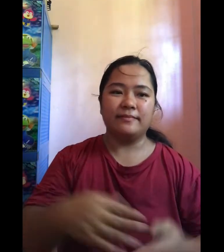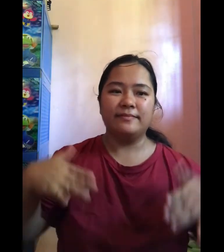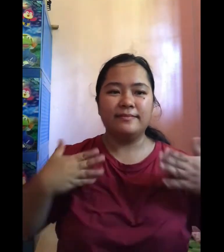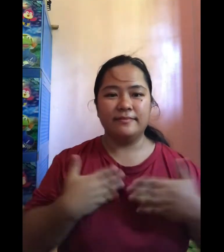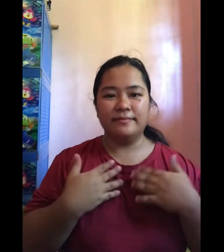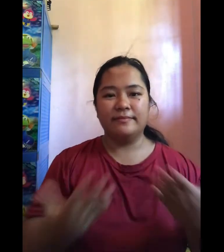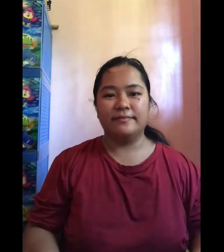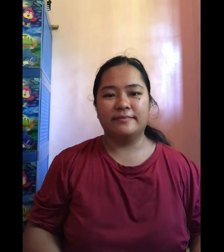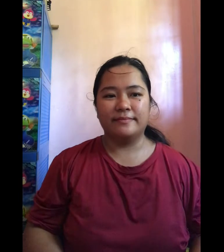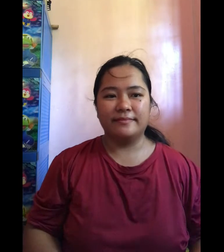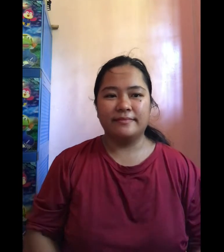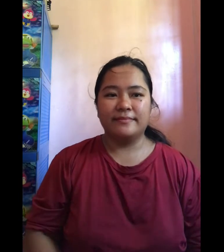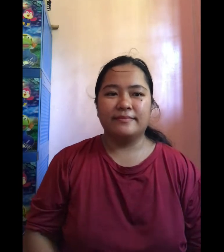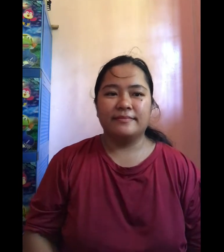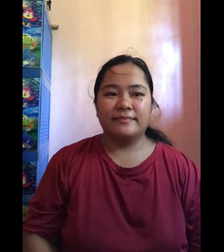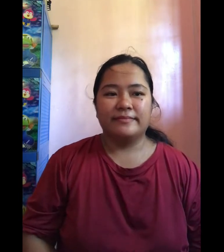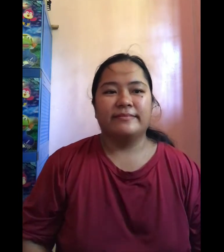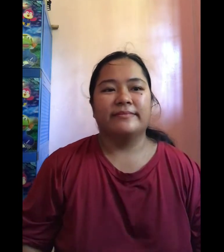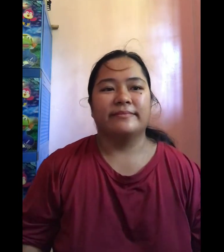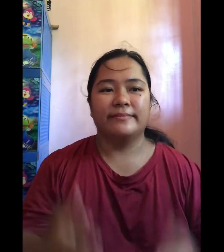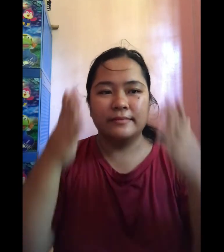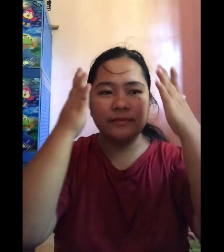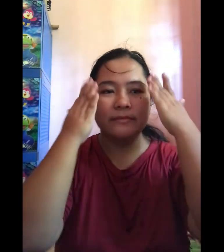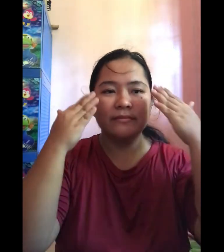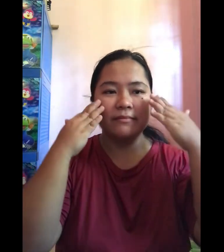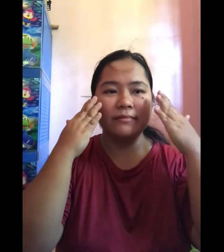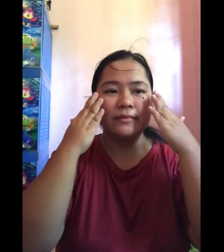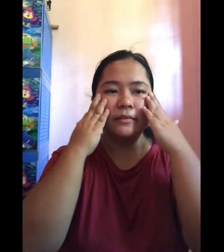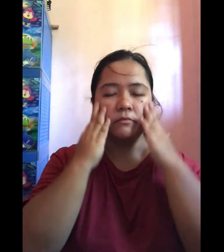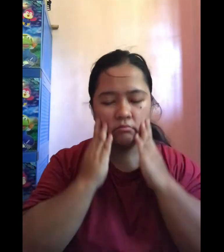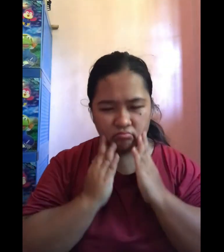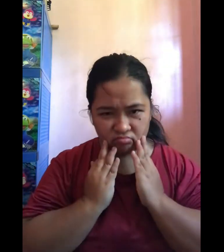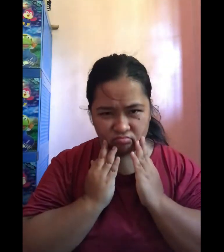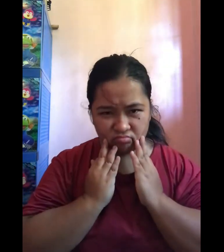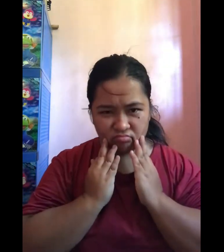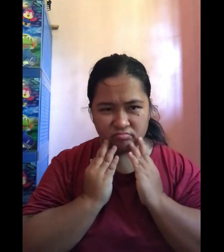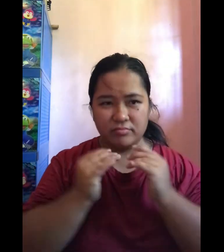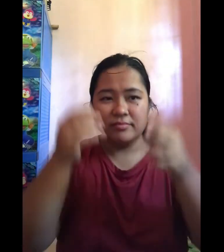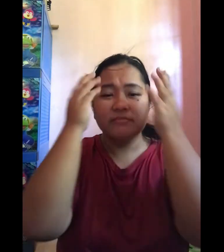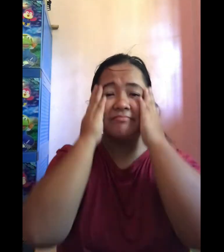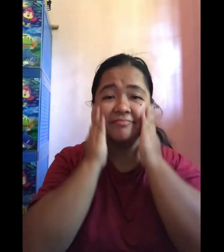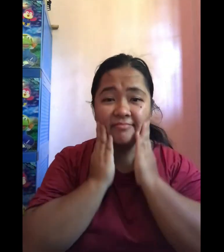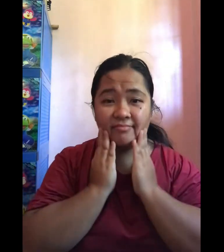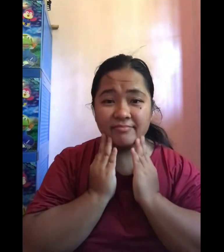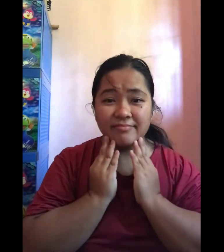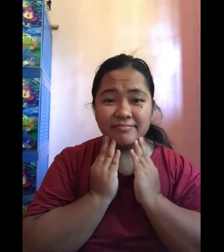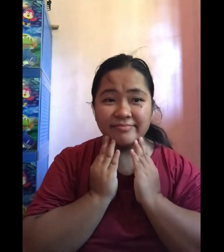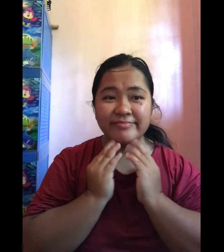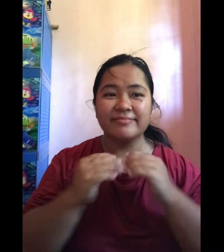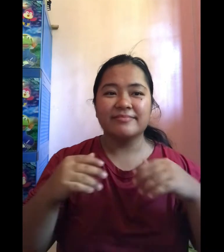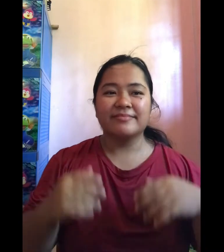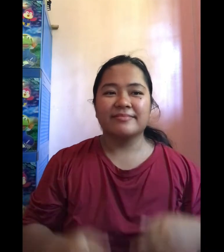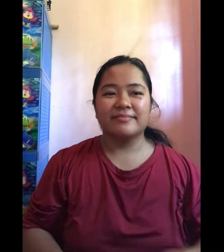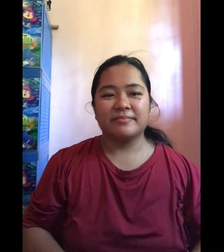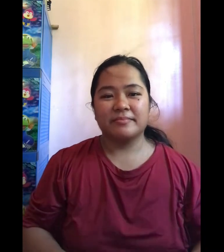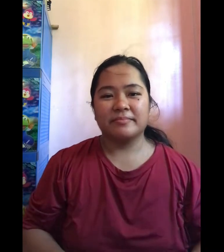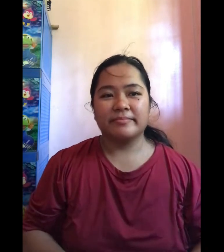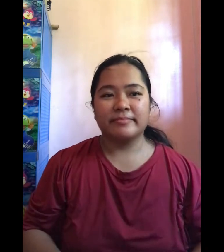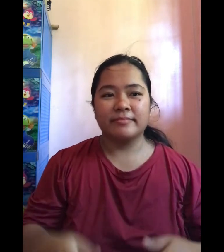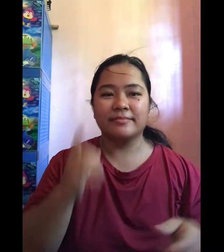to mention sad. So sad is kind of like you're crying. This is sad. Don't confuse sad with crying because this is a